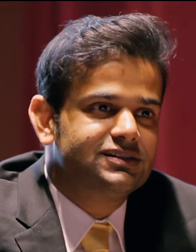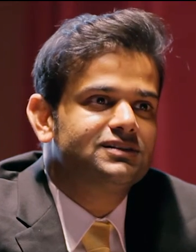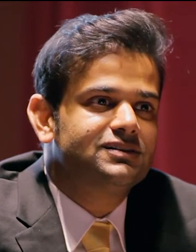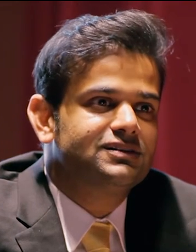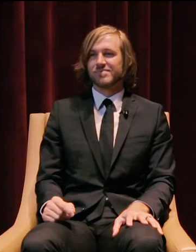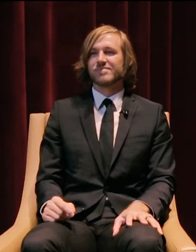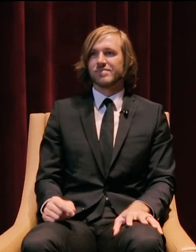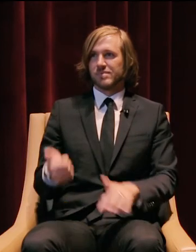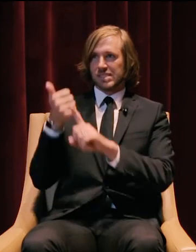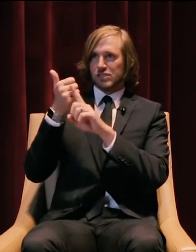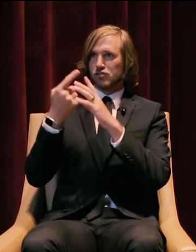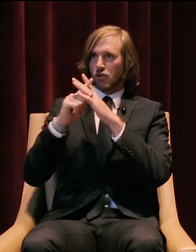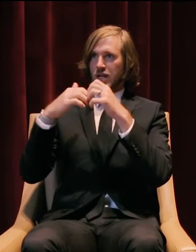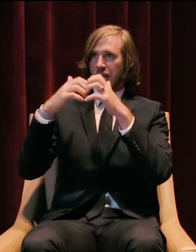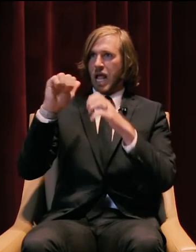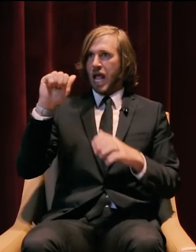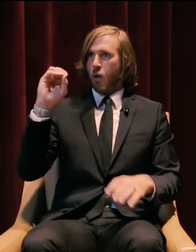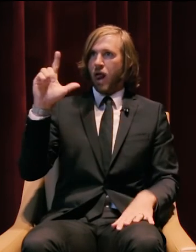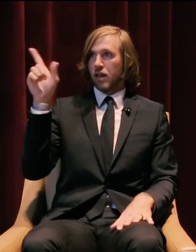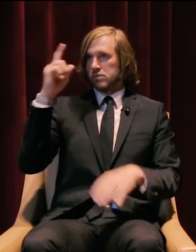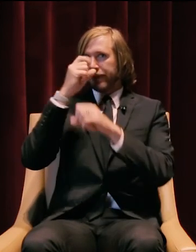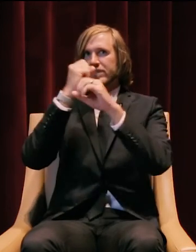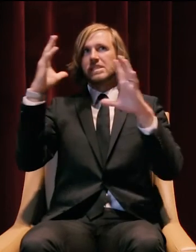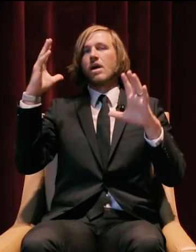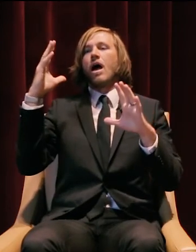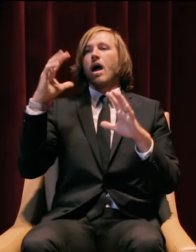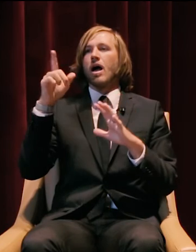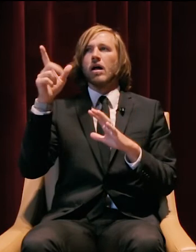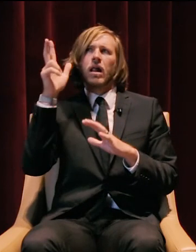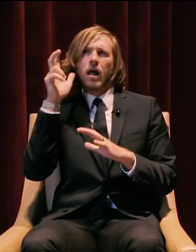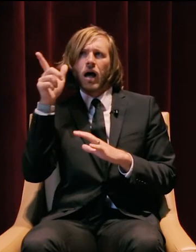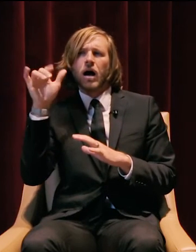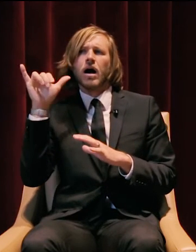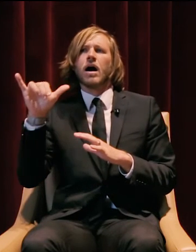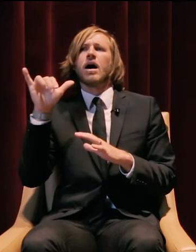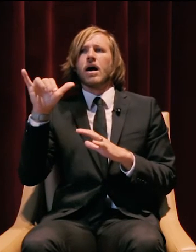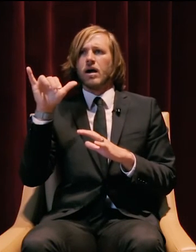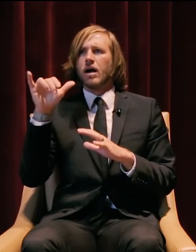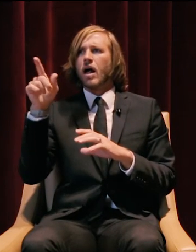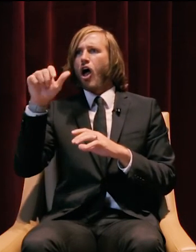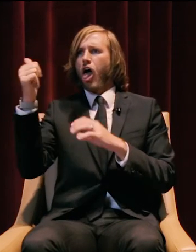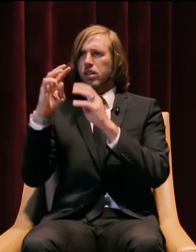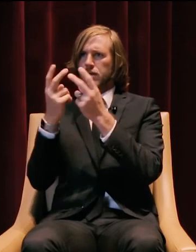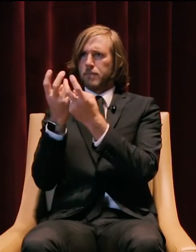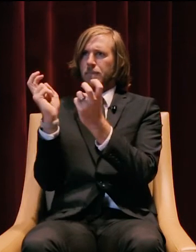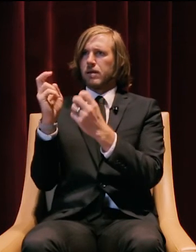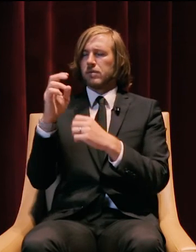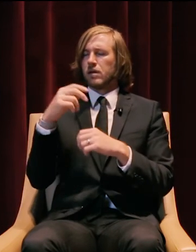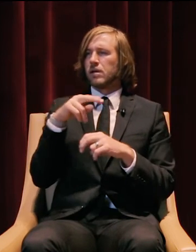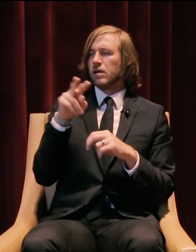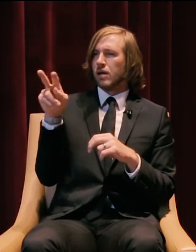Yes. He started AOL. He had a vision. And you listen to these guys and these other panels I've gone to,